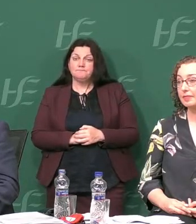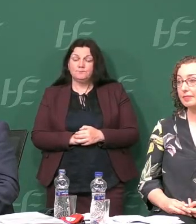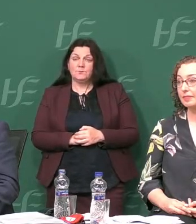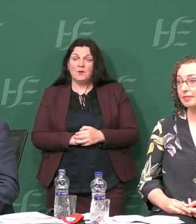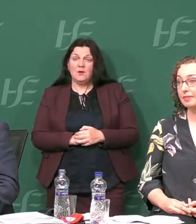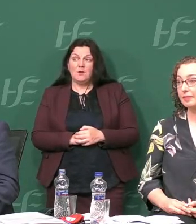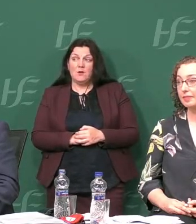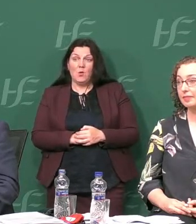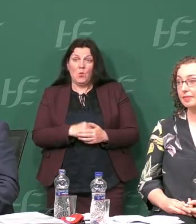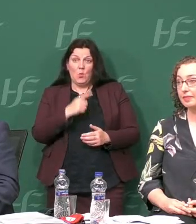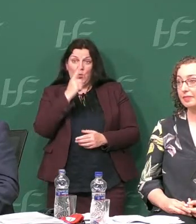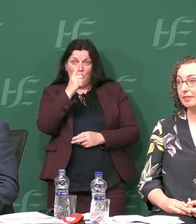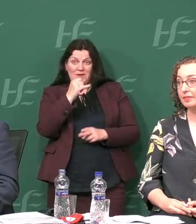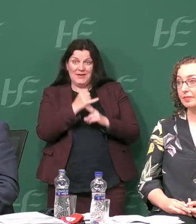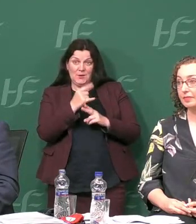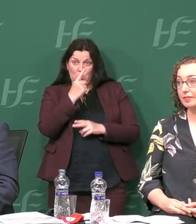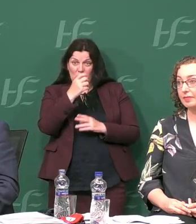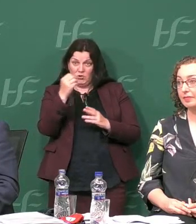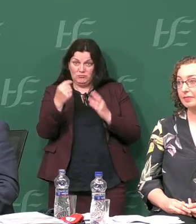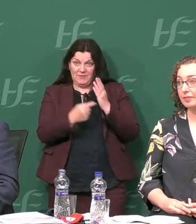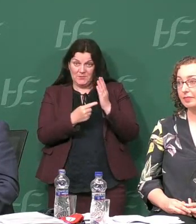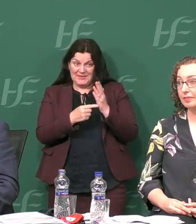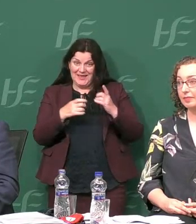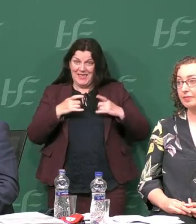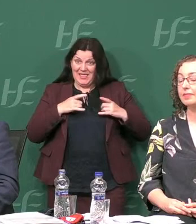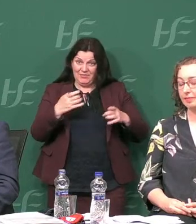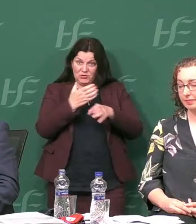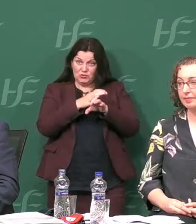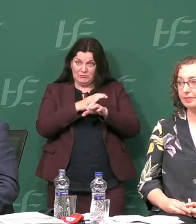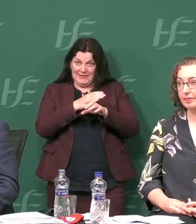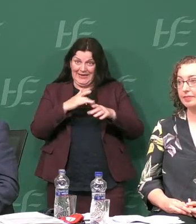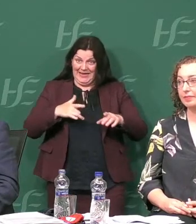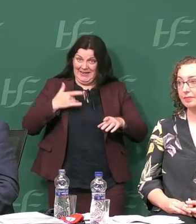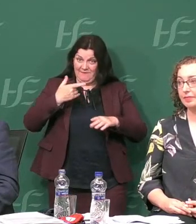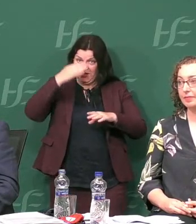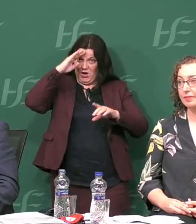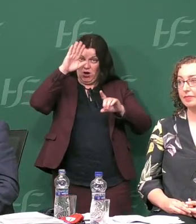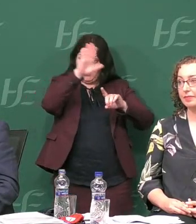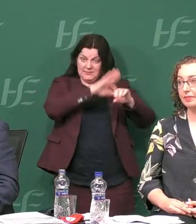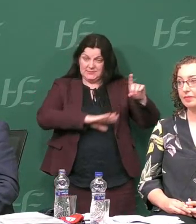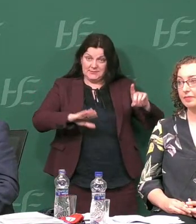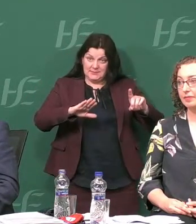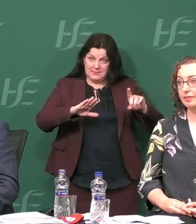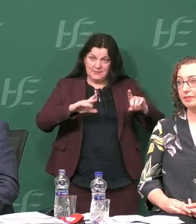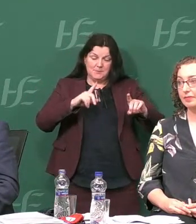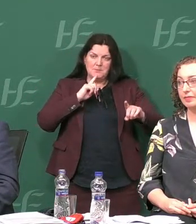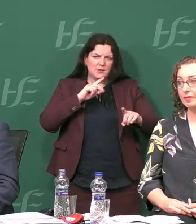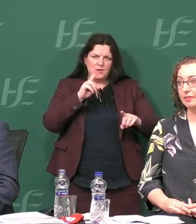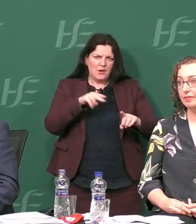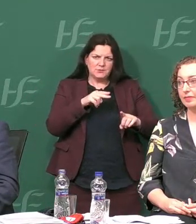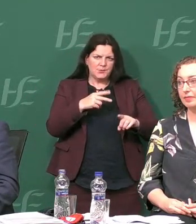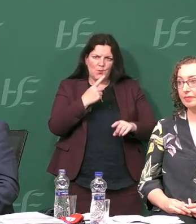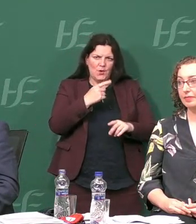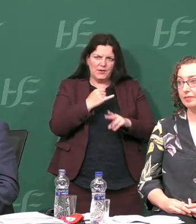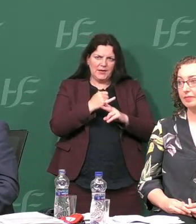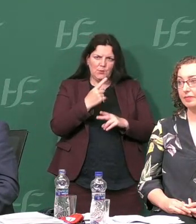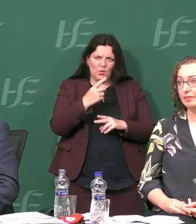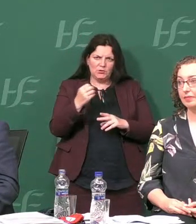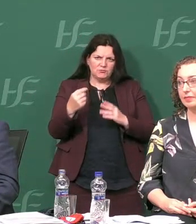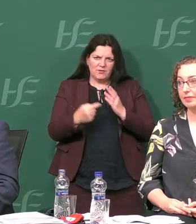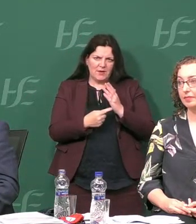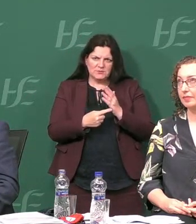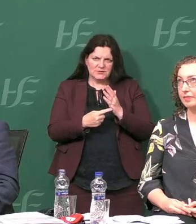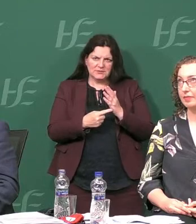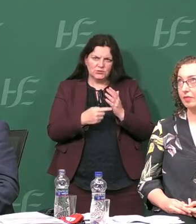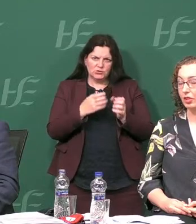1 in 100,000 healthy children in the population, but not 1 in 100,000 healthy children who